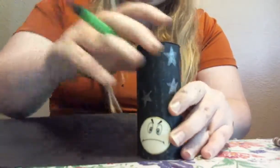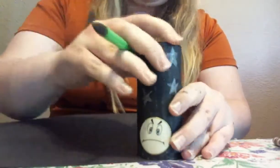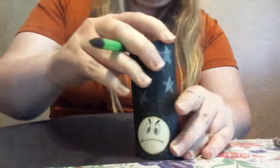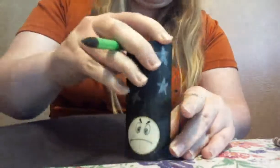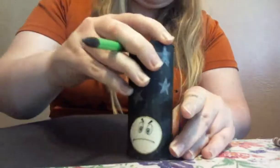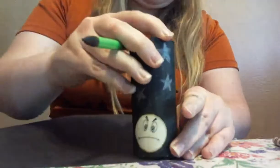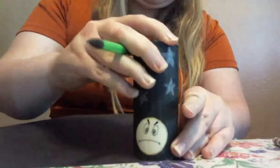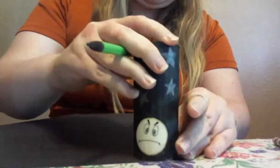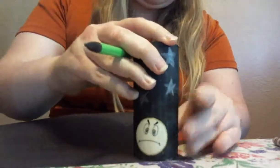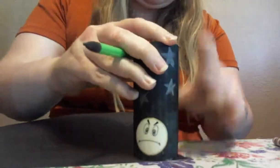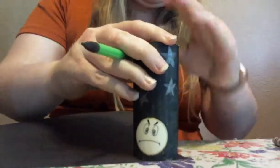it.